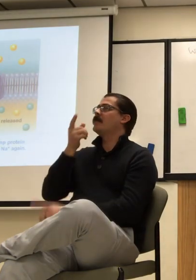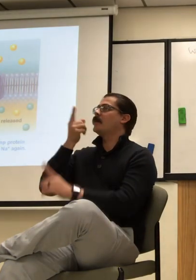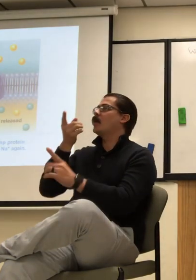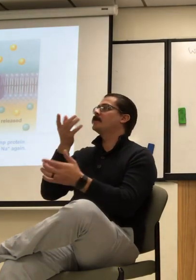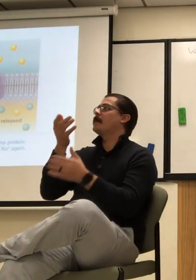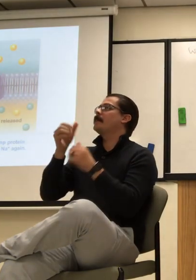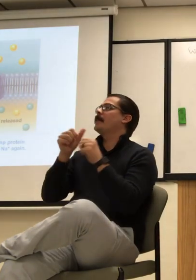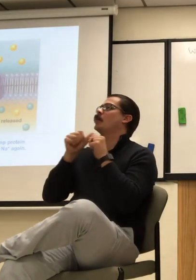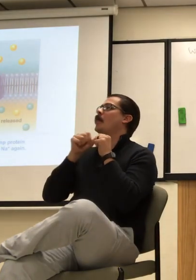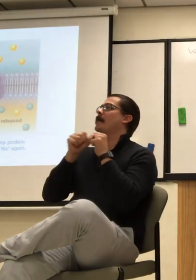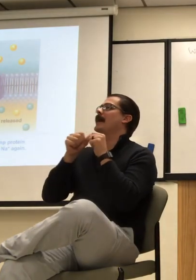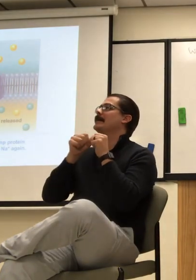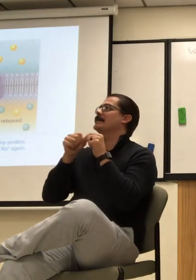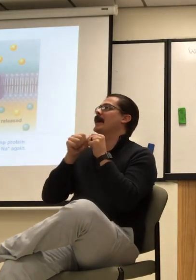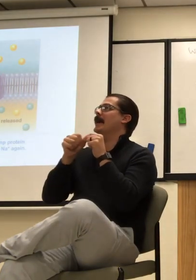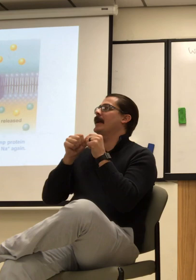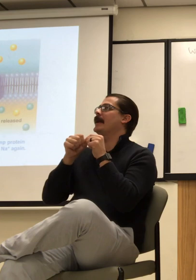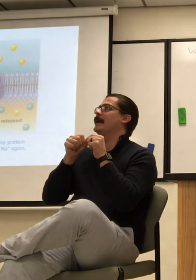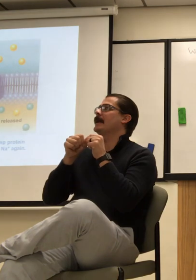ionic